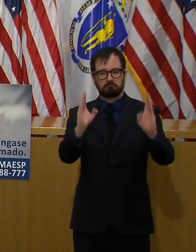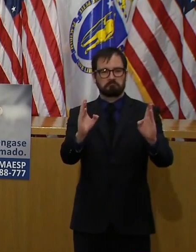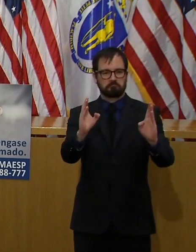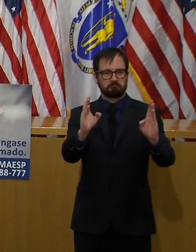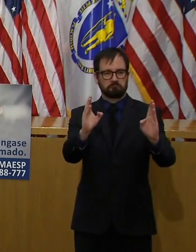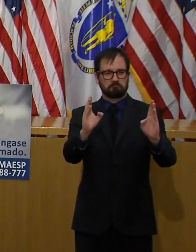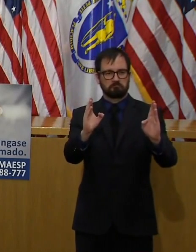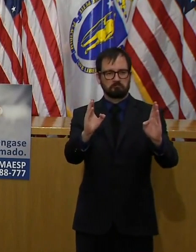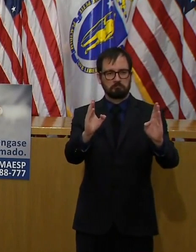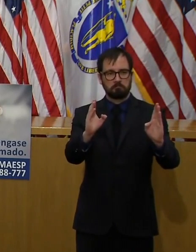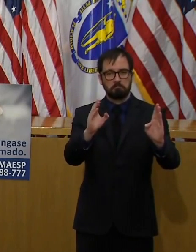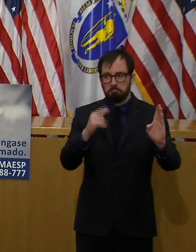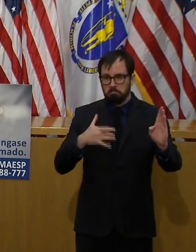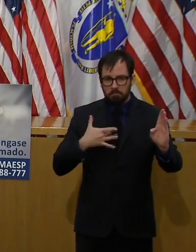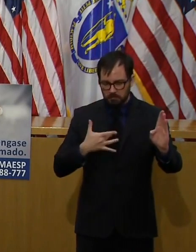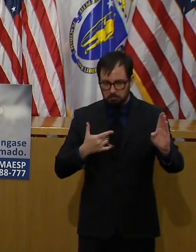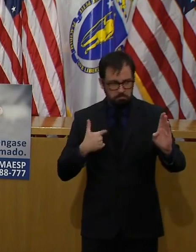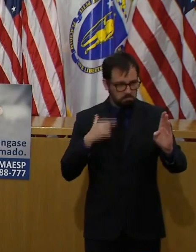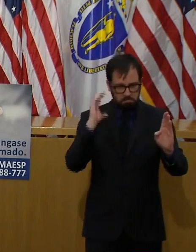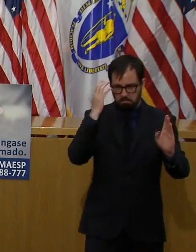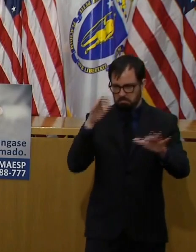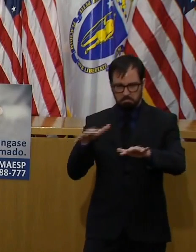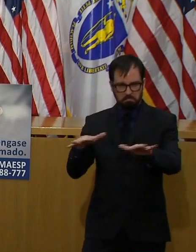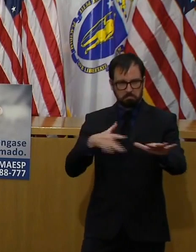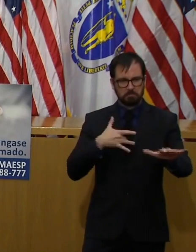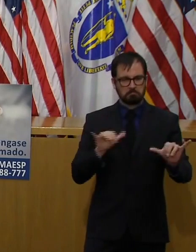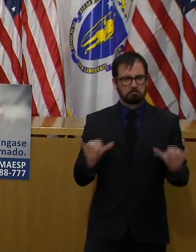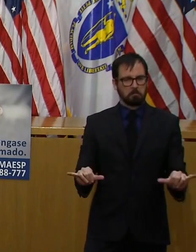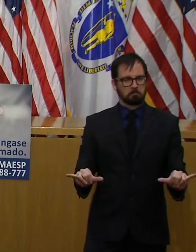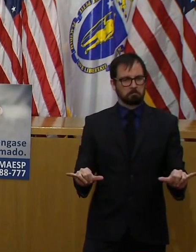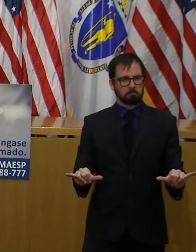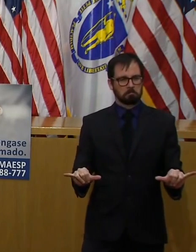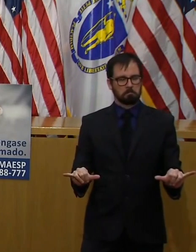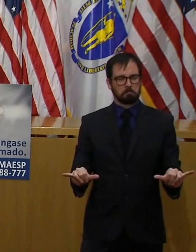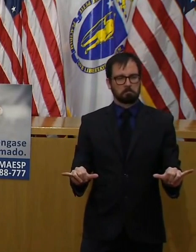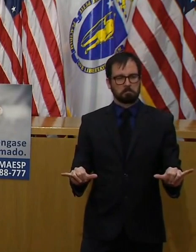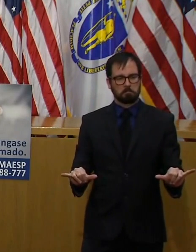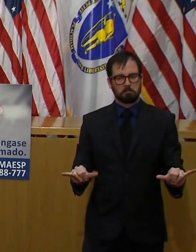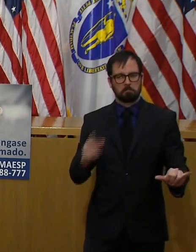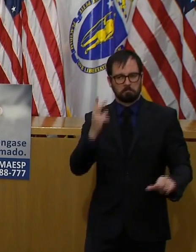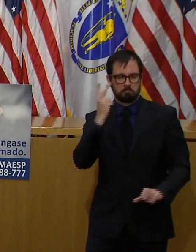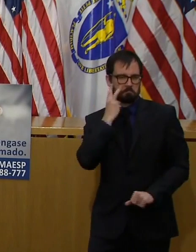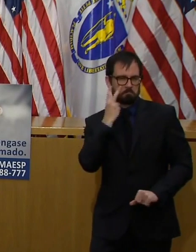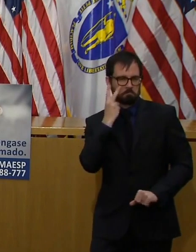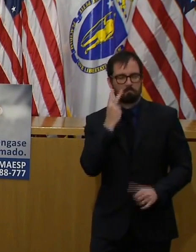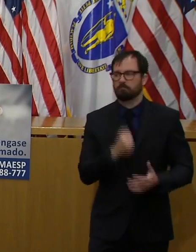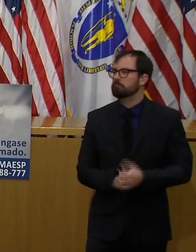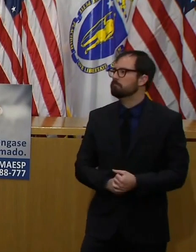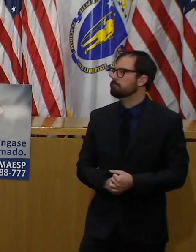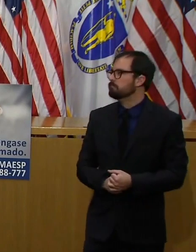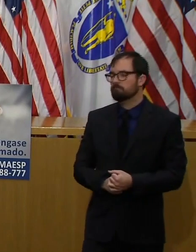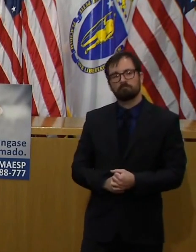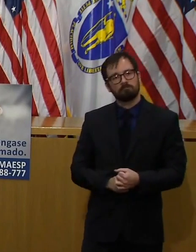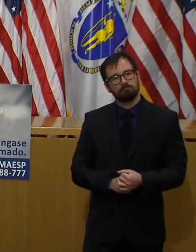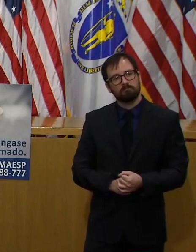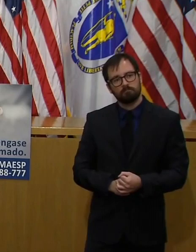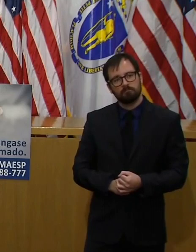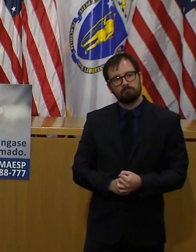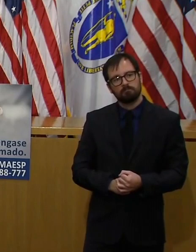are. And under that scenario, we would be what I would describe as sort of early to somewhere in the